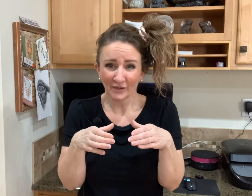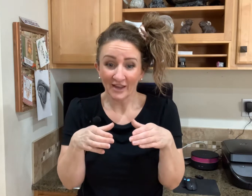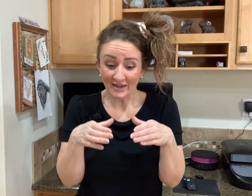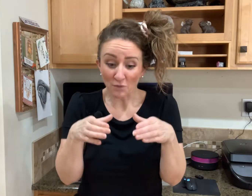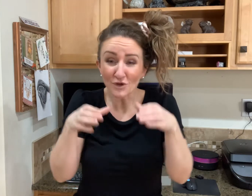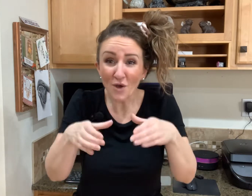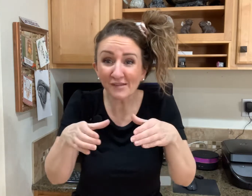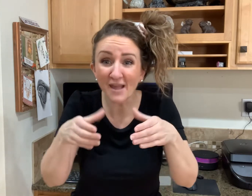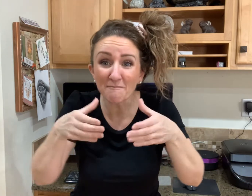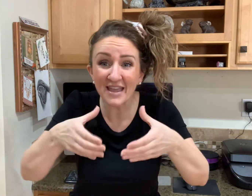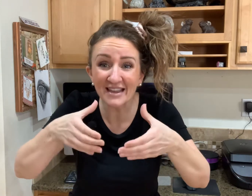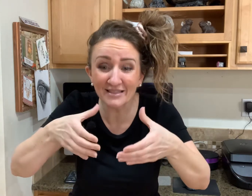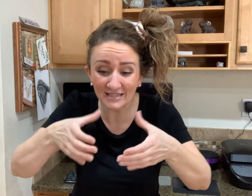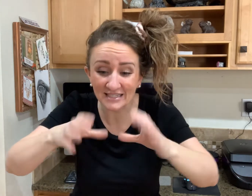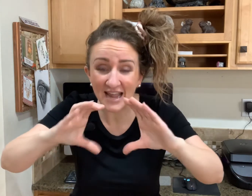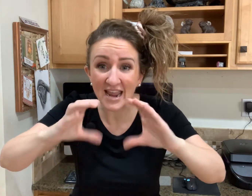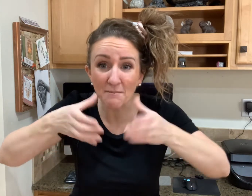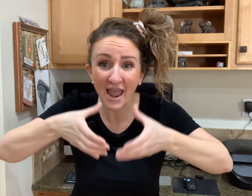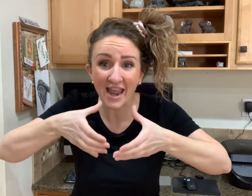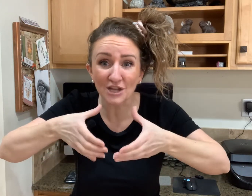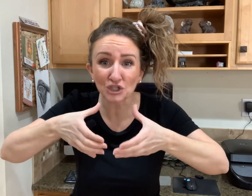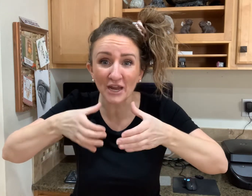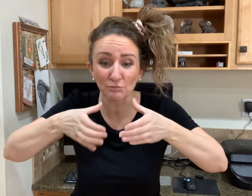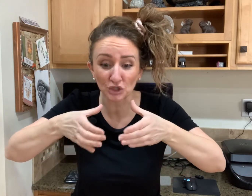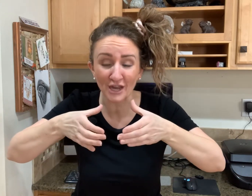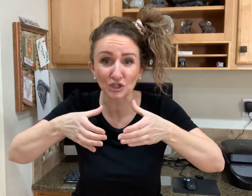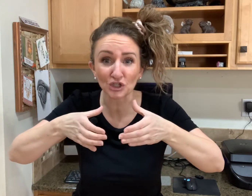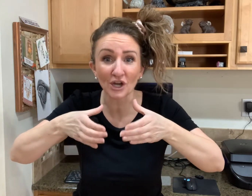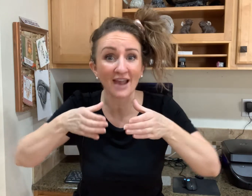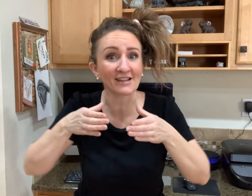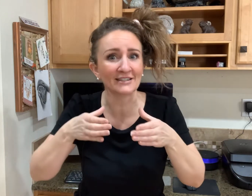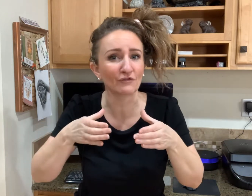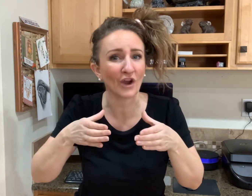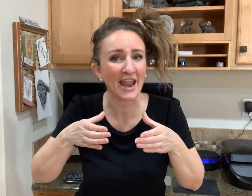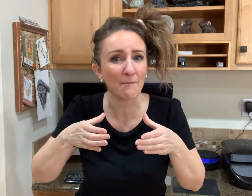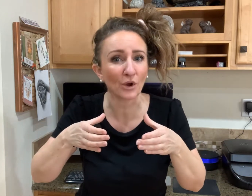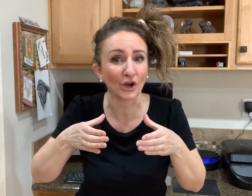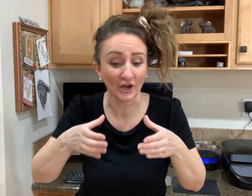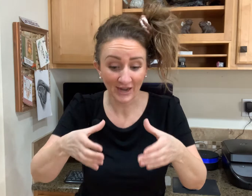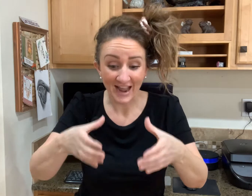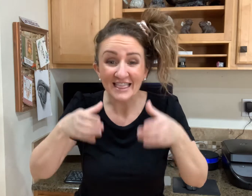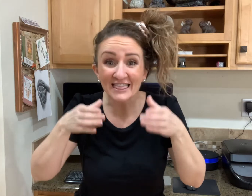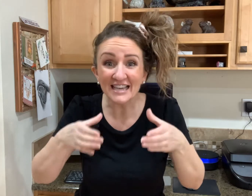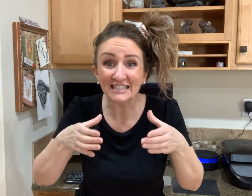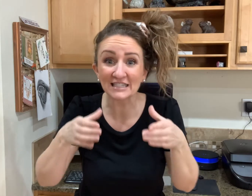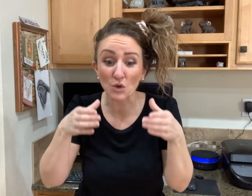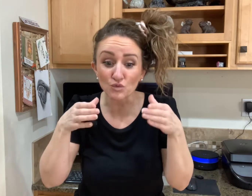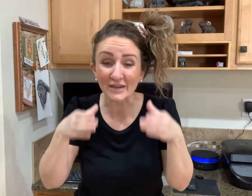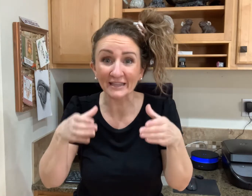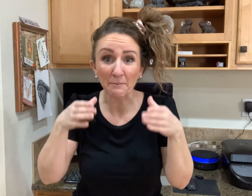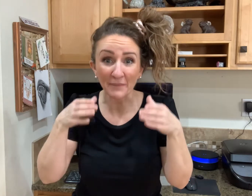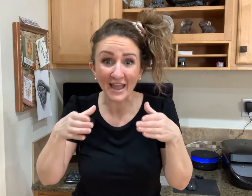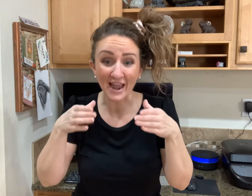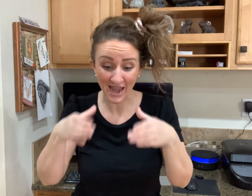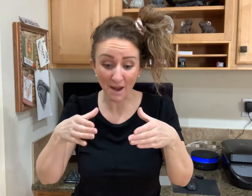Now notice I'm making the same hand-shaped gesture as I did for hamburger. This is a really big